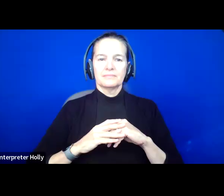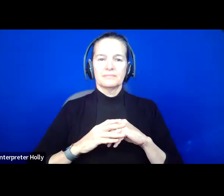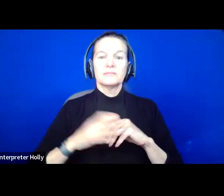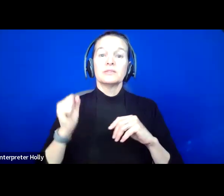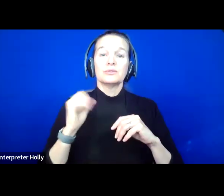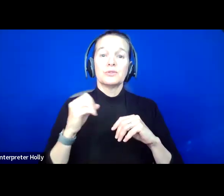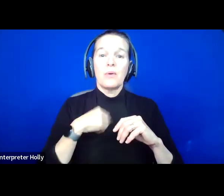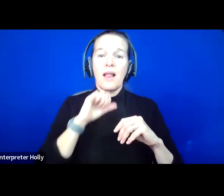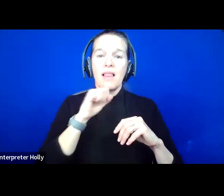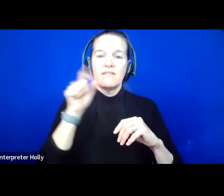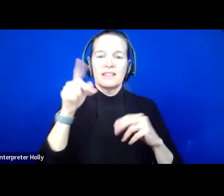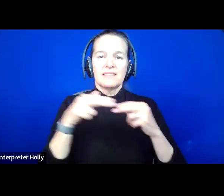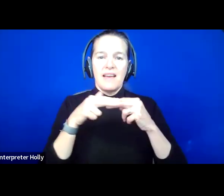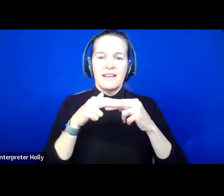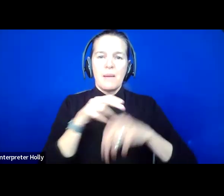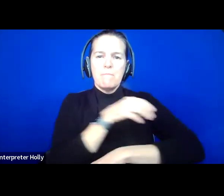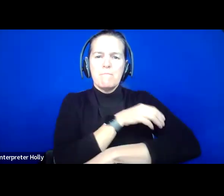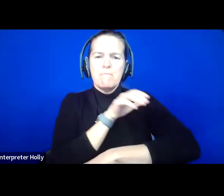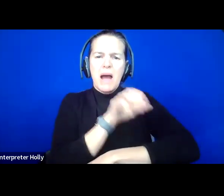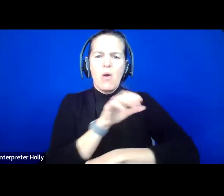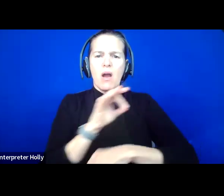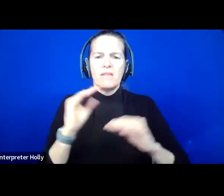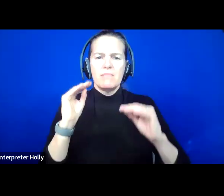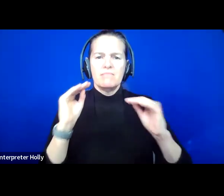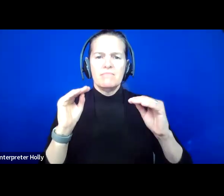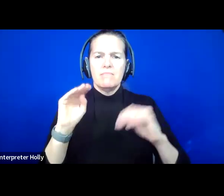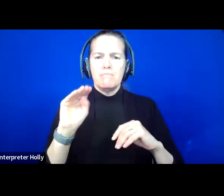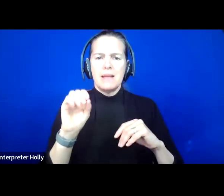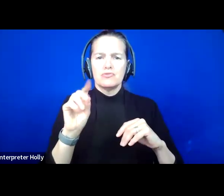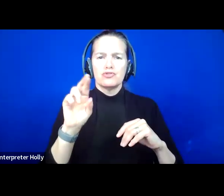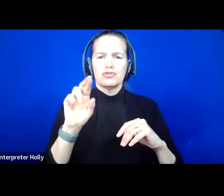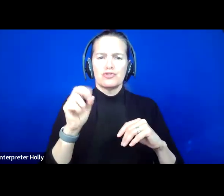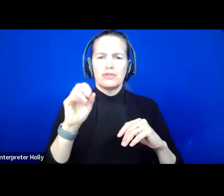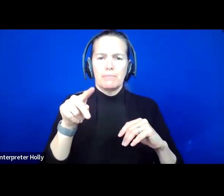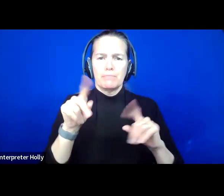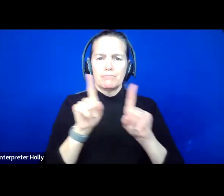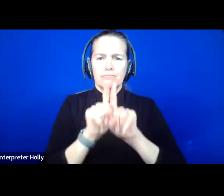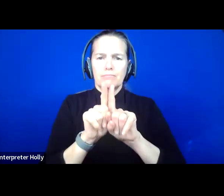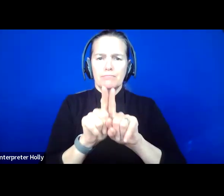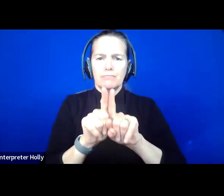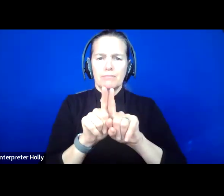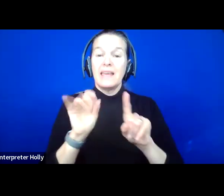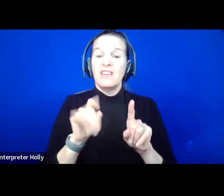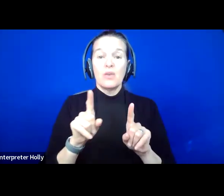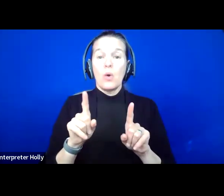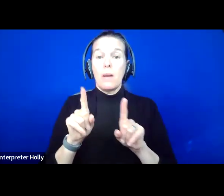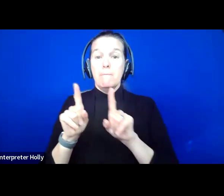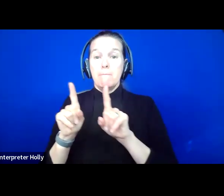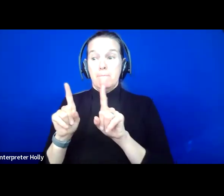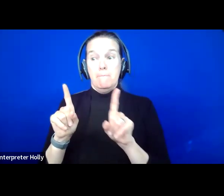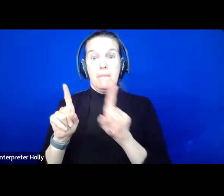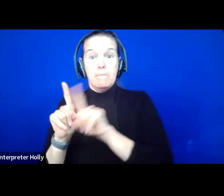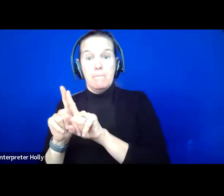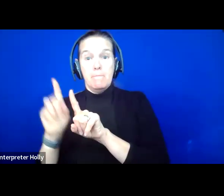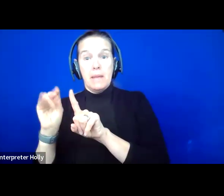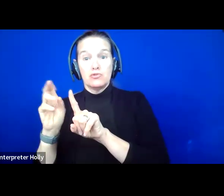So I love this slide, the power of mentorship. So mentorship, as you're thinking about it, whether you are a mentor or a mentee receiving mentorship,